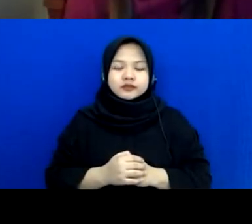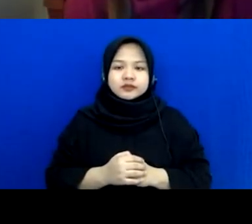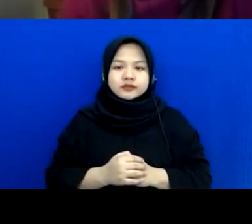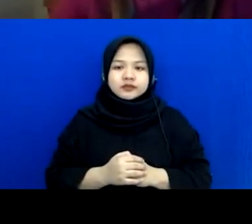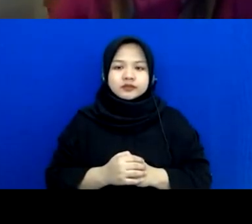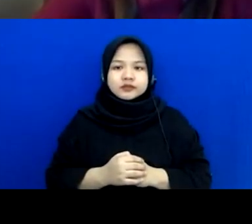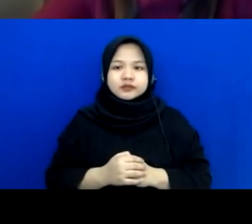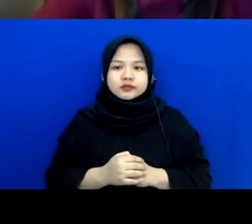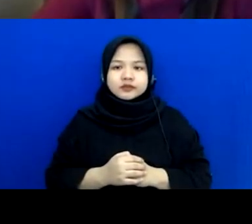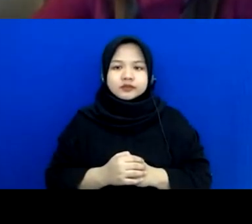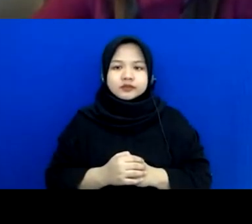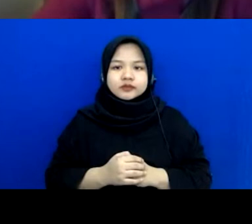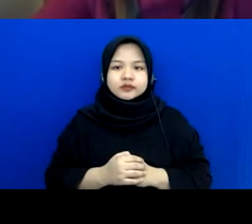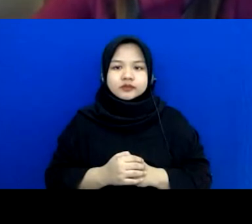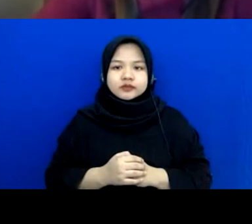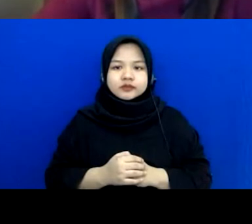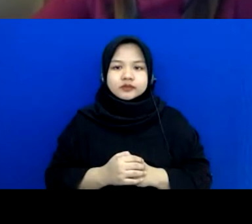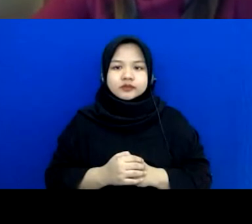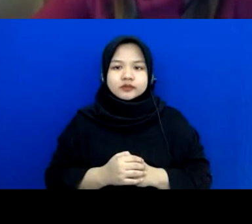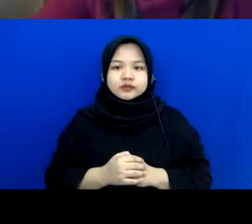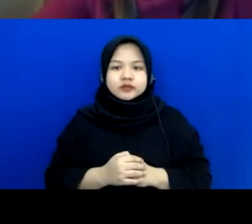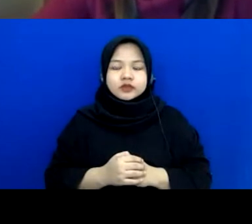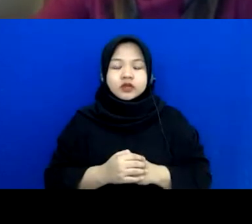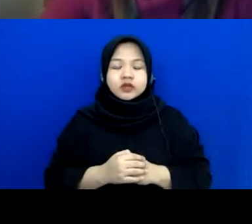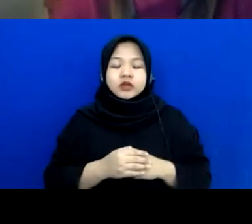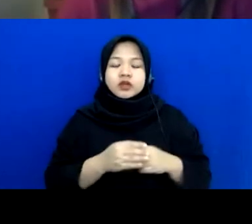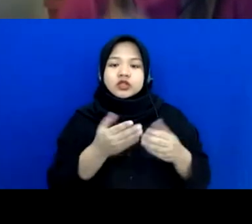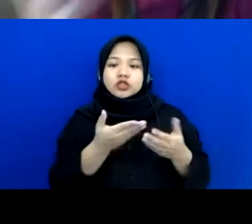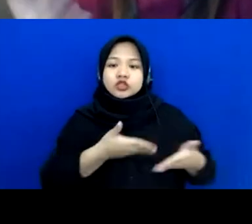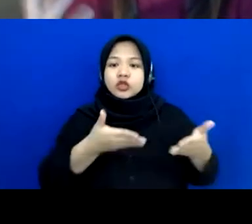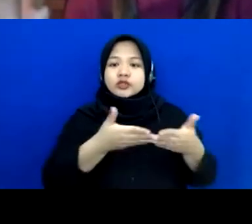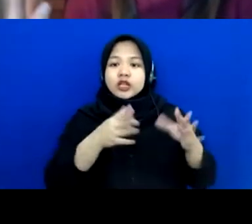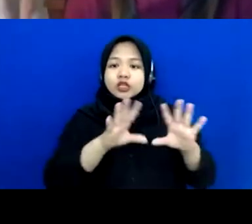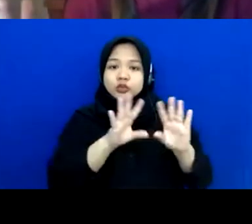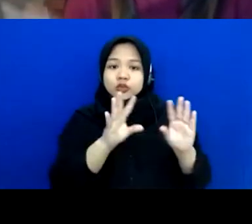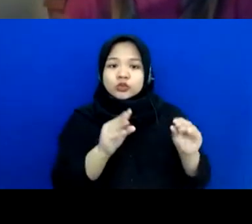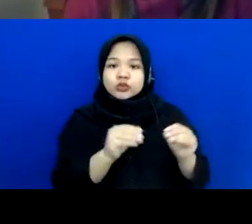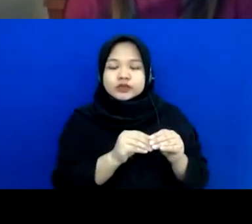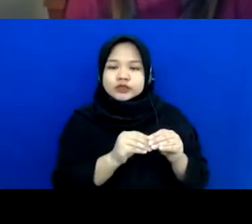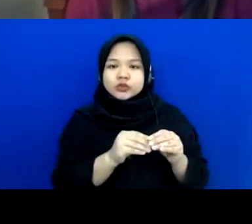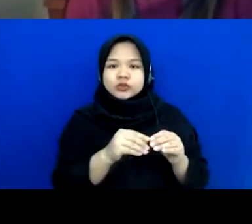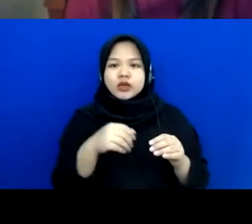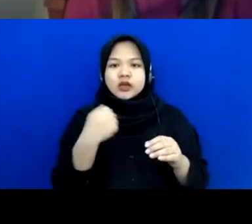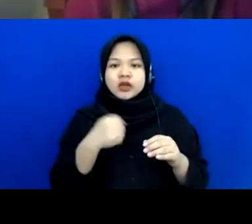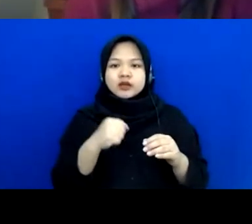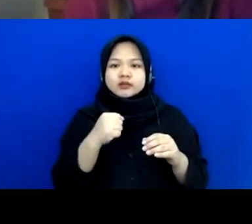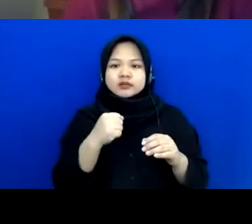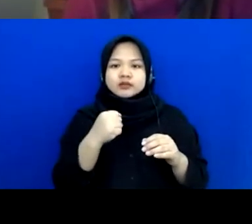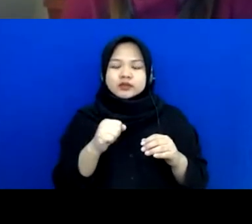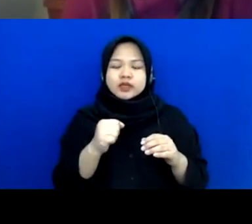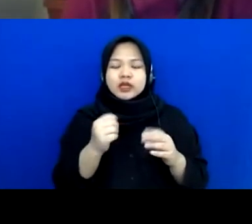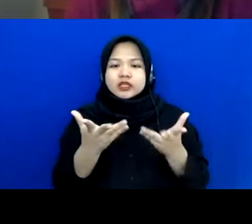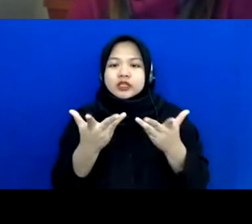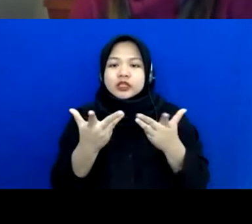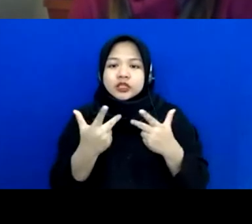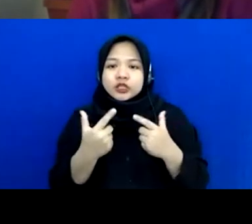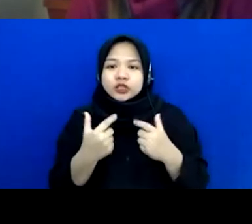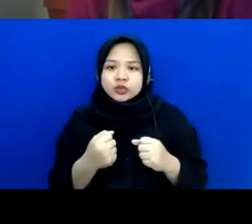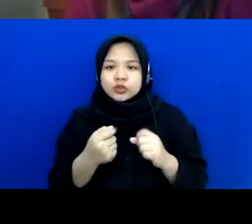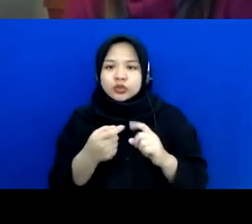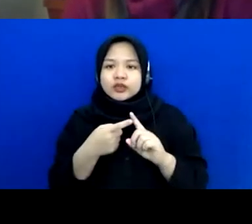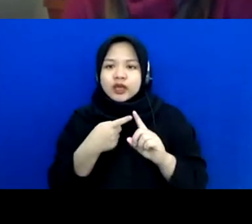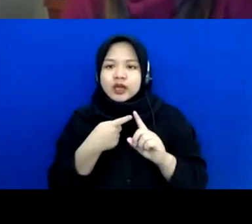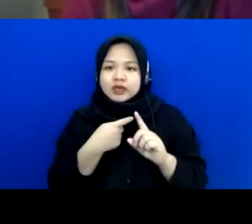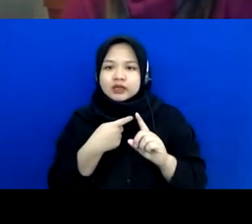it goes without saying that the social inclusion cannot be quantified in the same way as